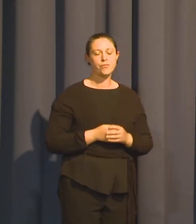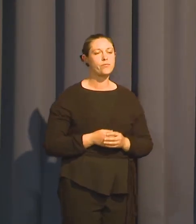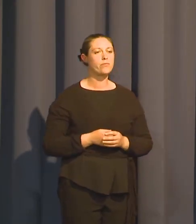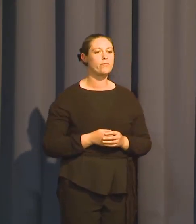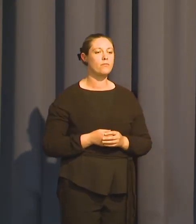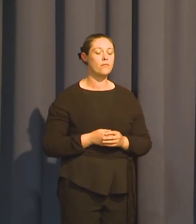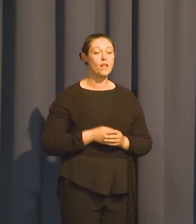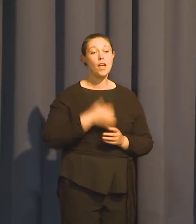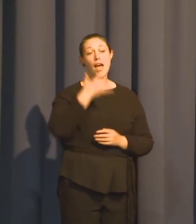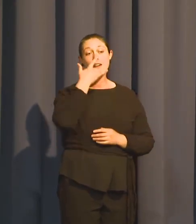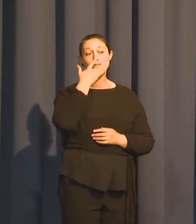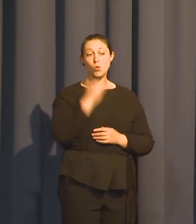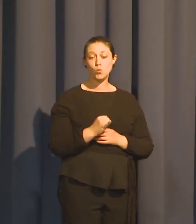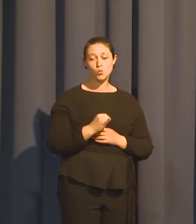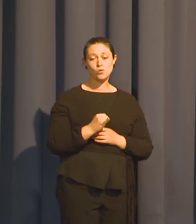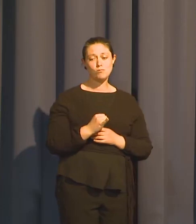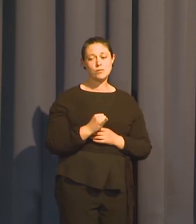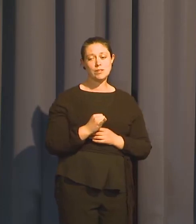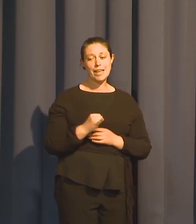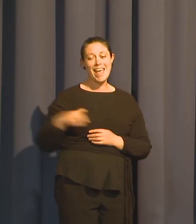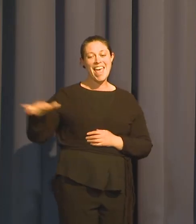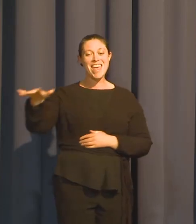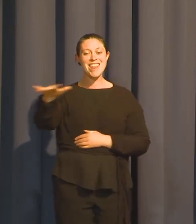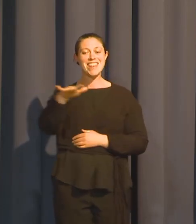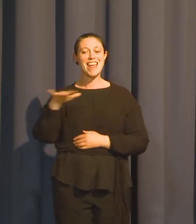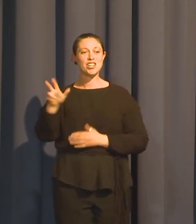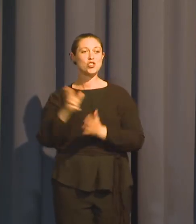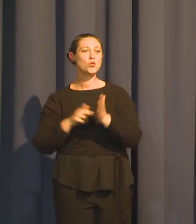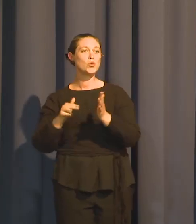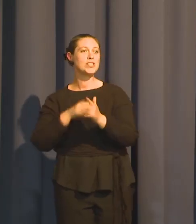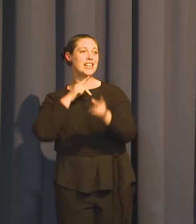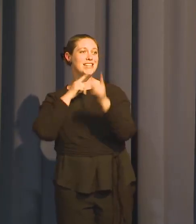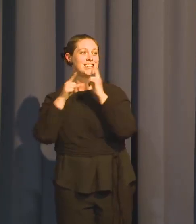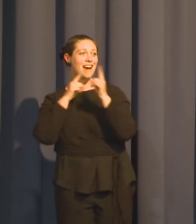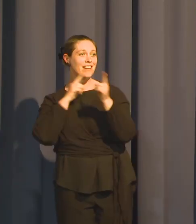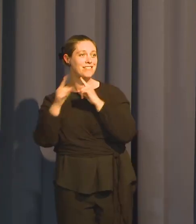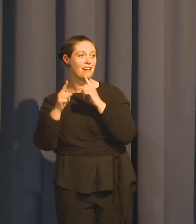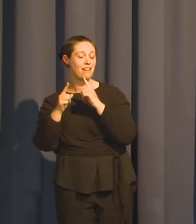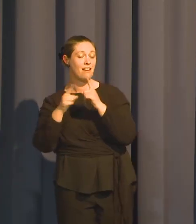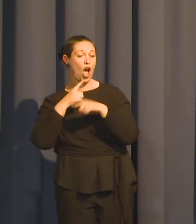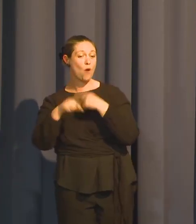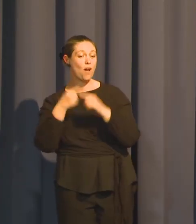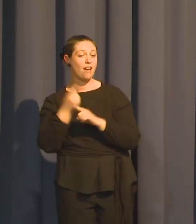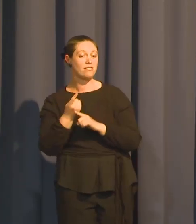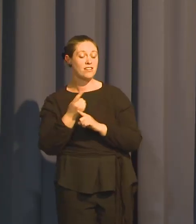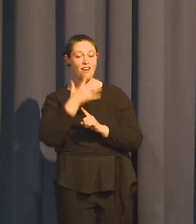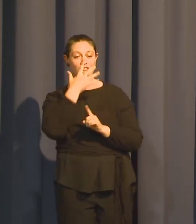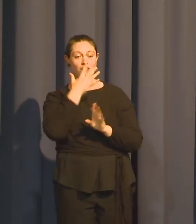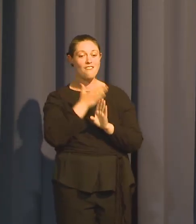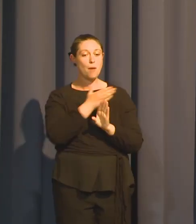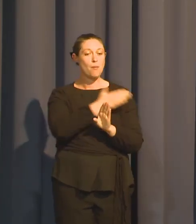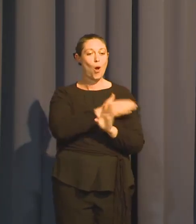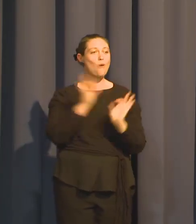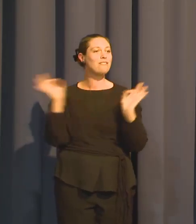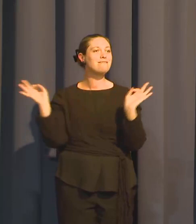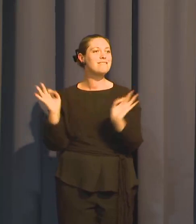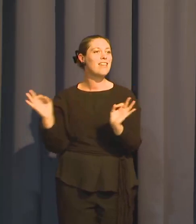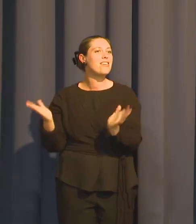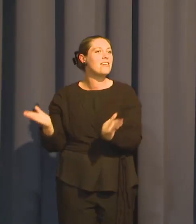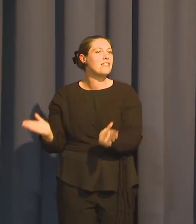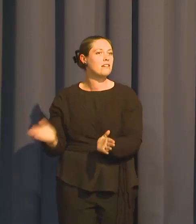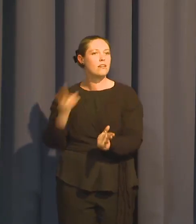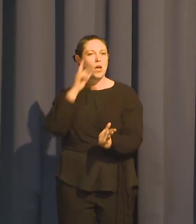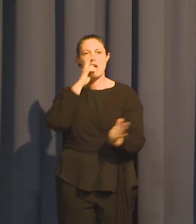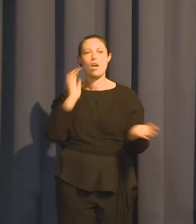said, unfortunately, we don't have any national New Zealand data to compare the under fives with. So while